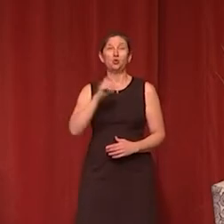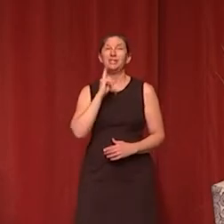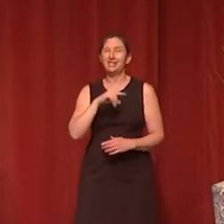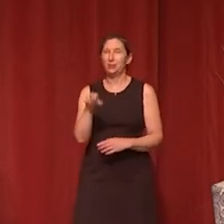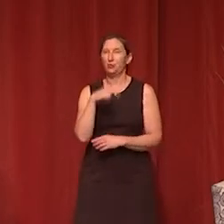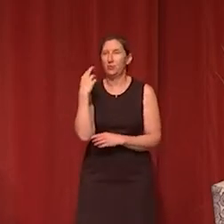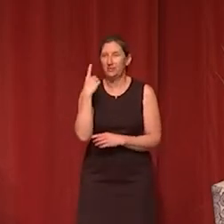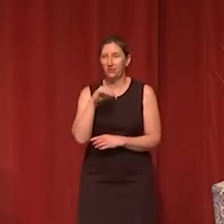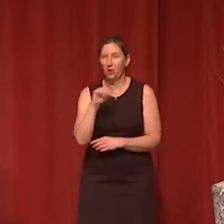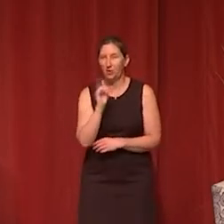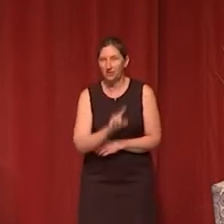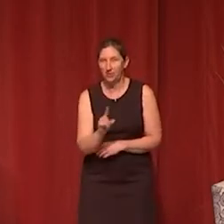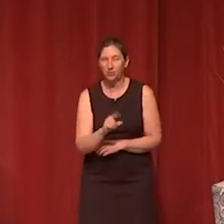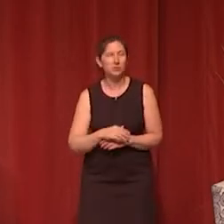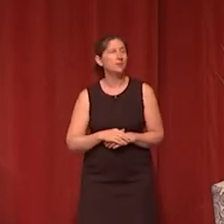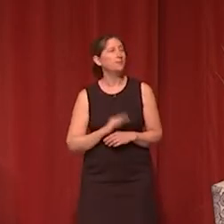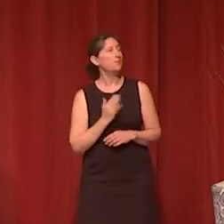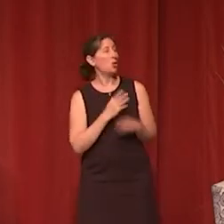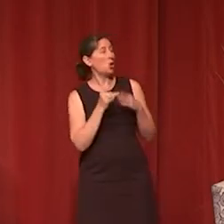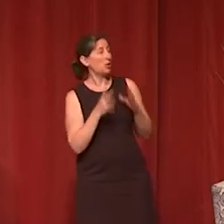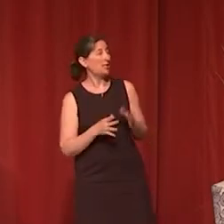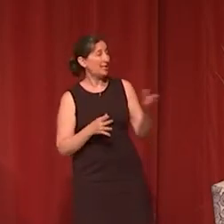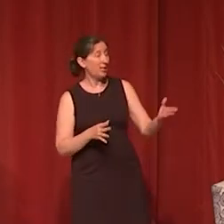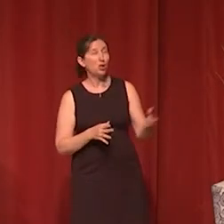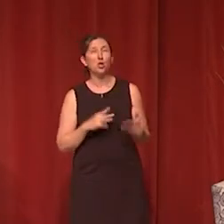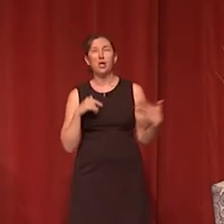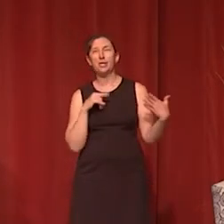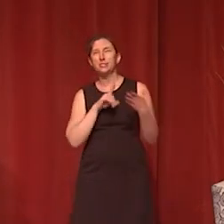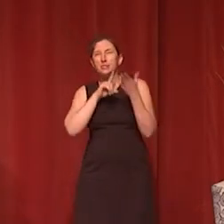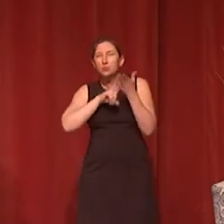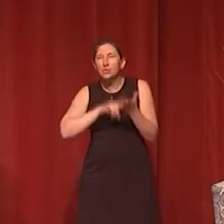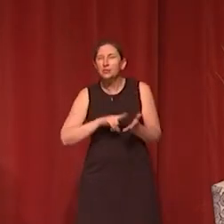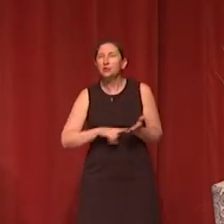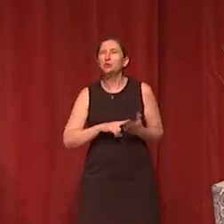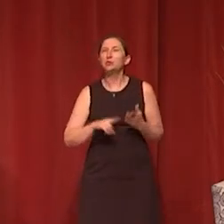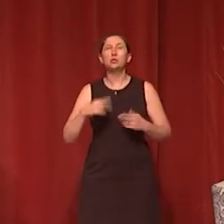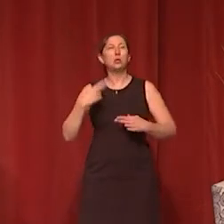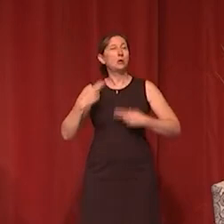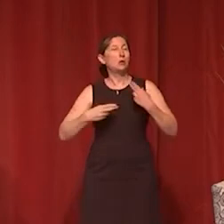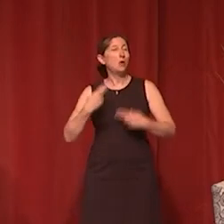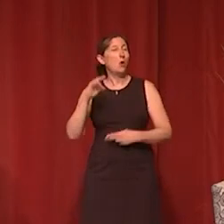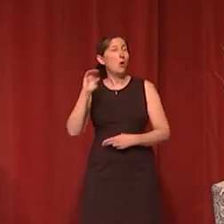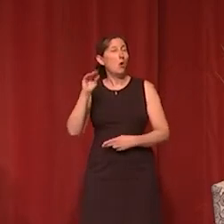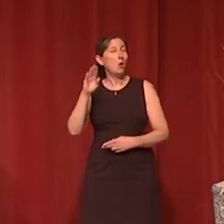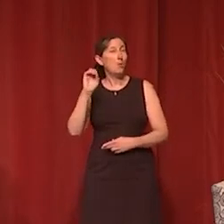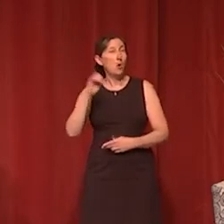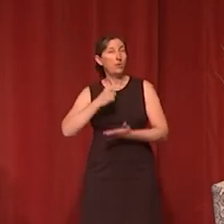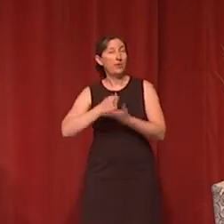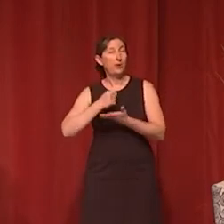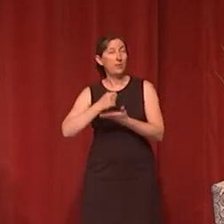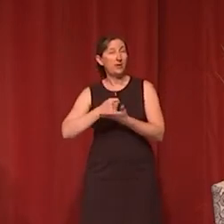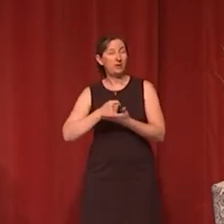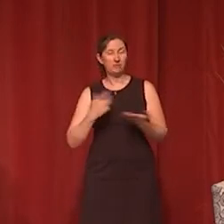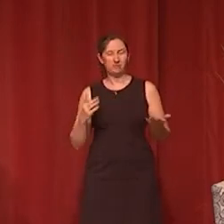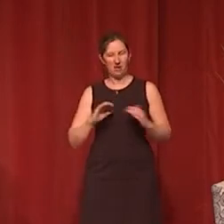Asana, our leader, has done a lot of work with hormone therapies in persons and seeing what does a hormone therapy do for a